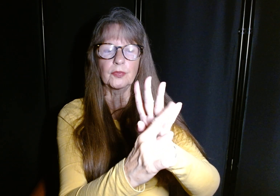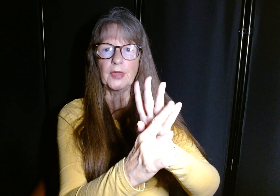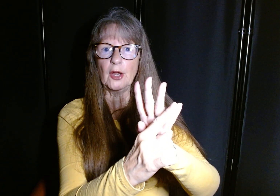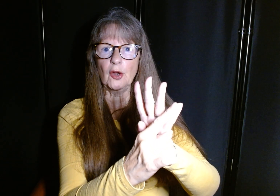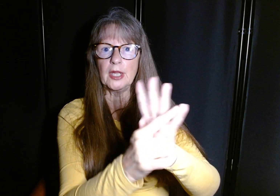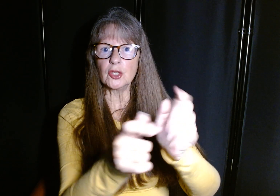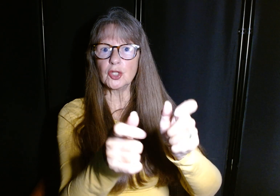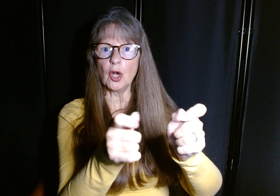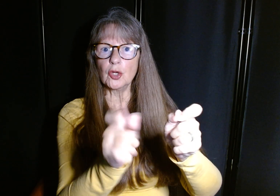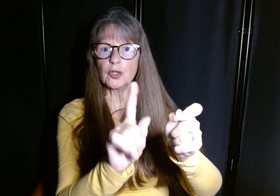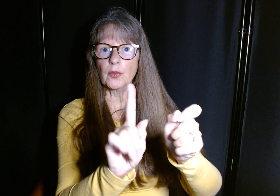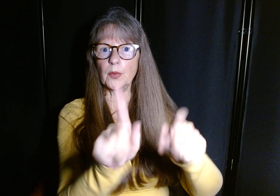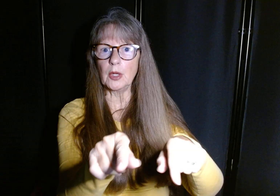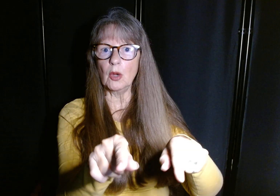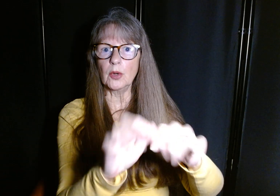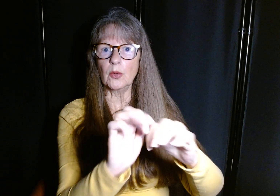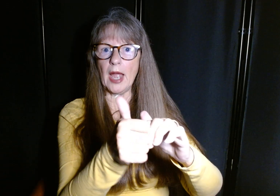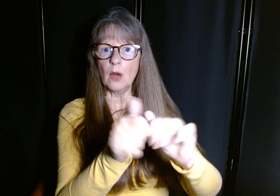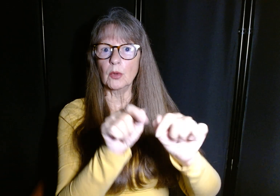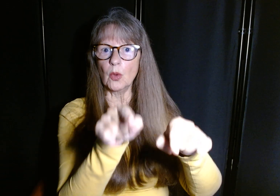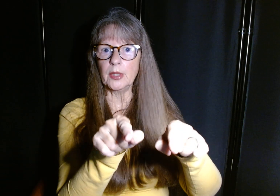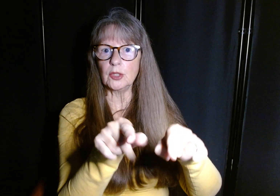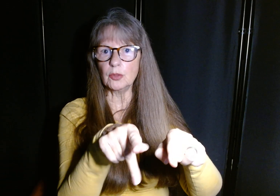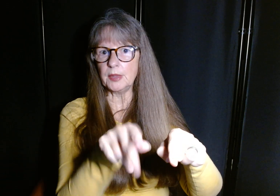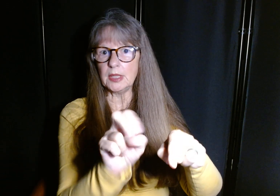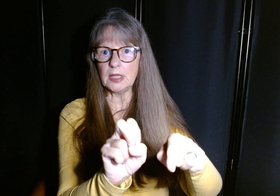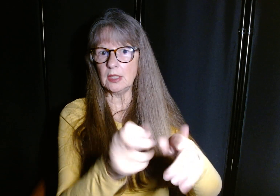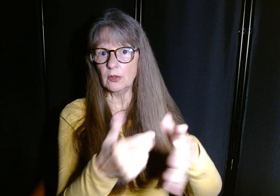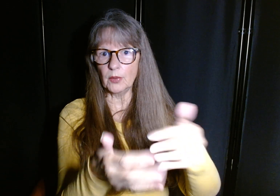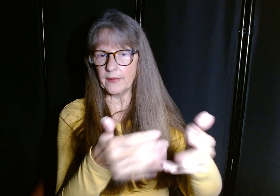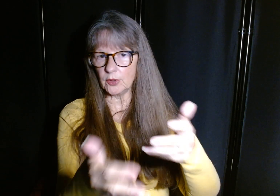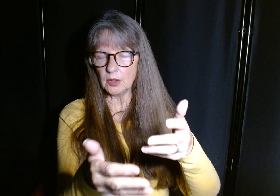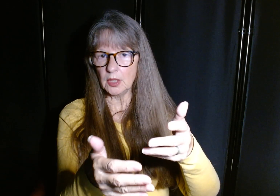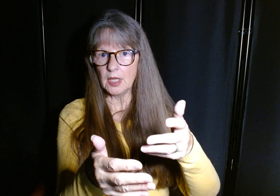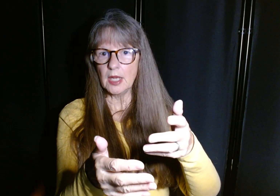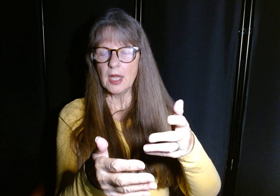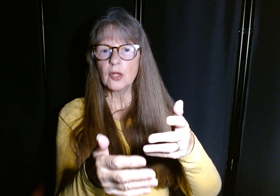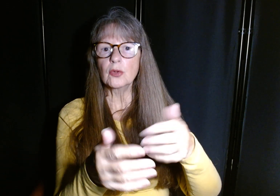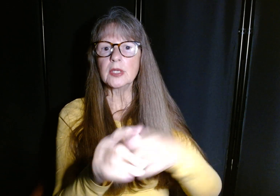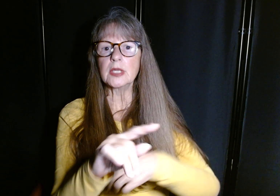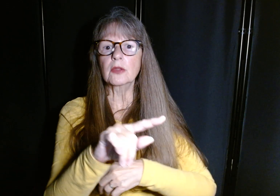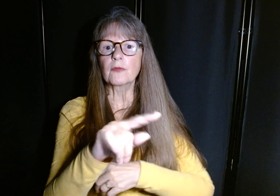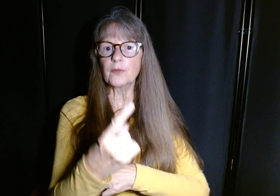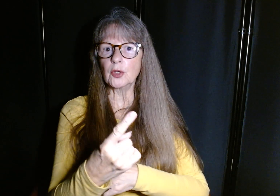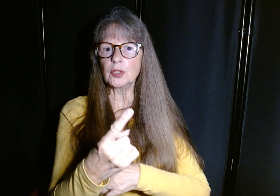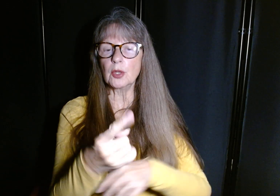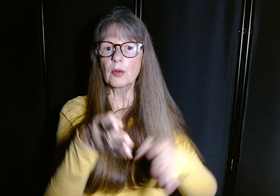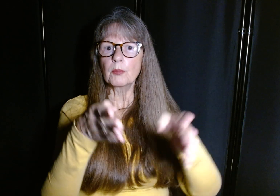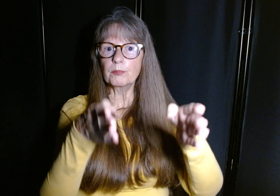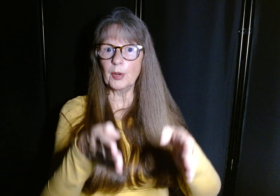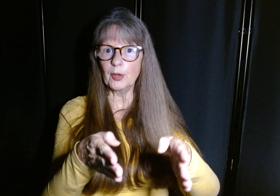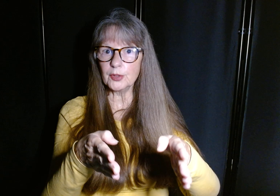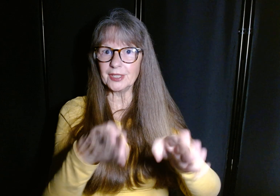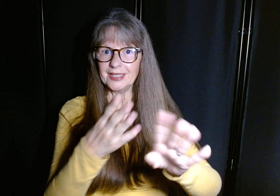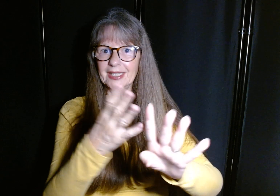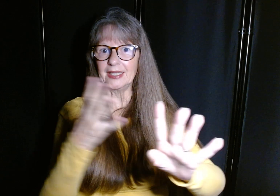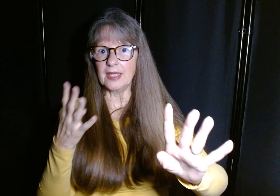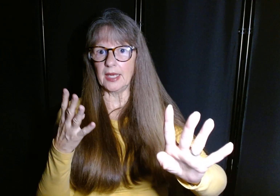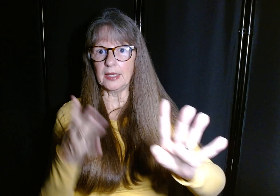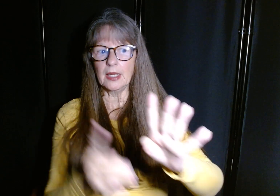they're in charge of where we're going or how we're going to PE or whatever. You could say the first person in line, but that